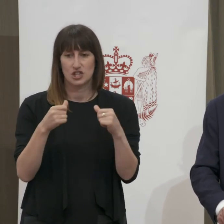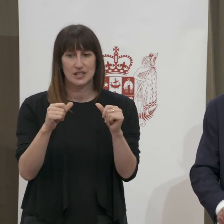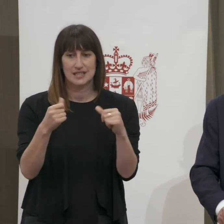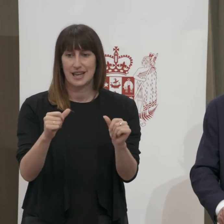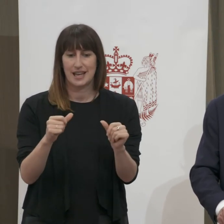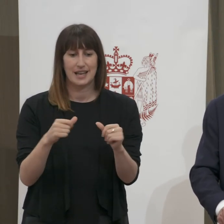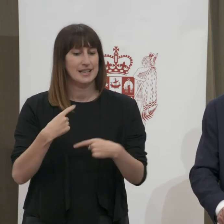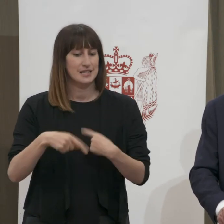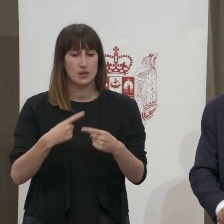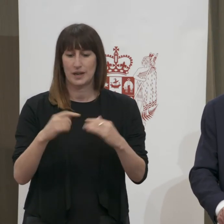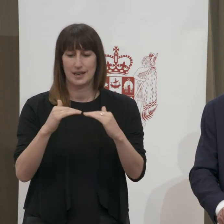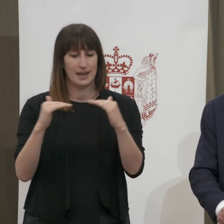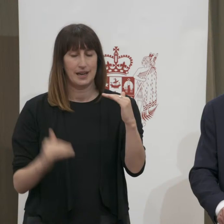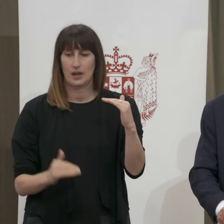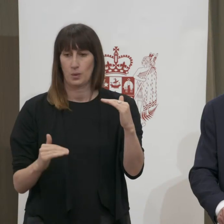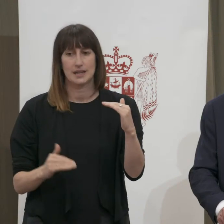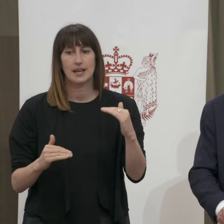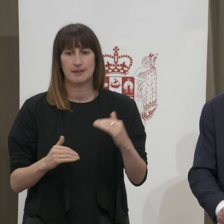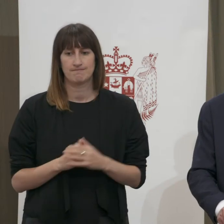continuing inequity.